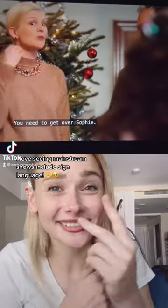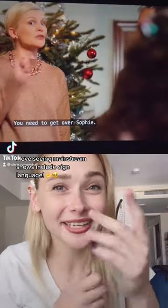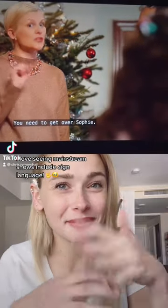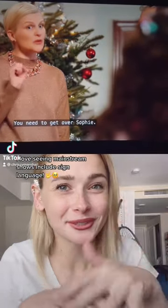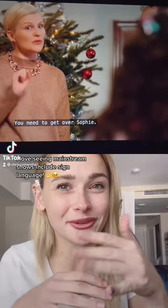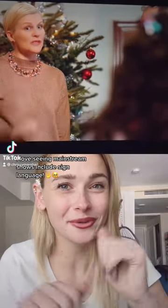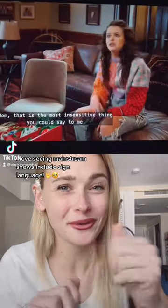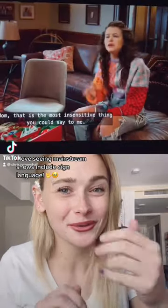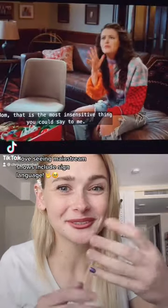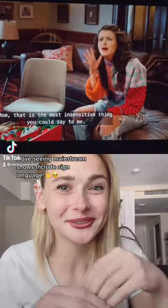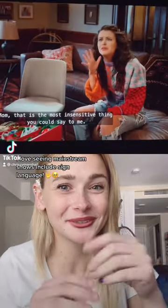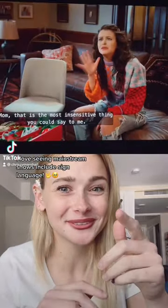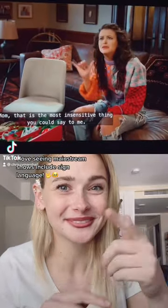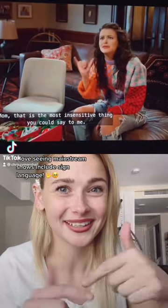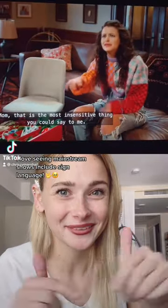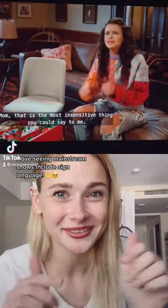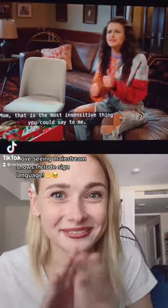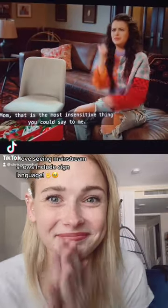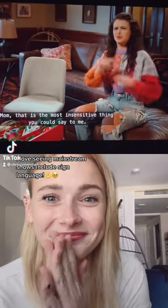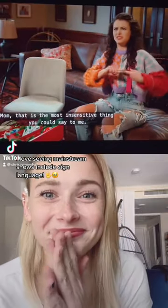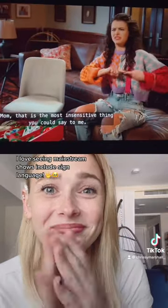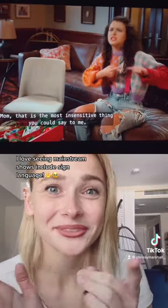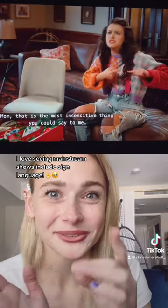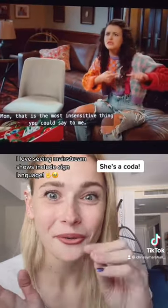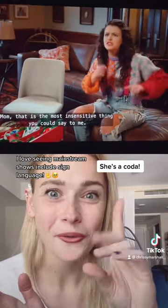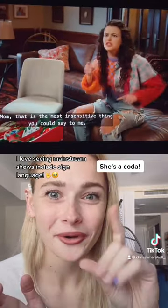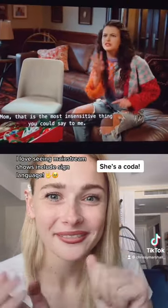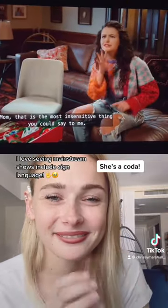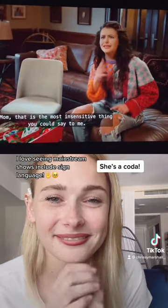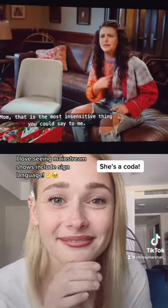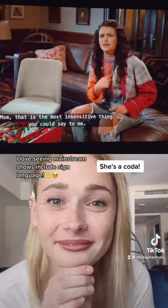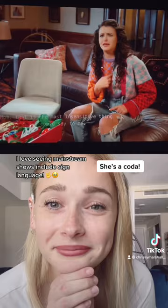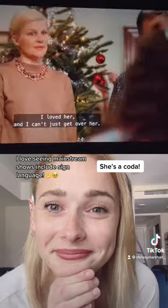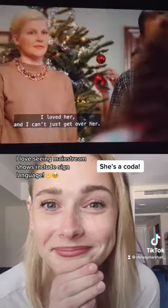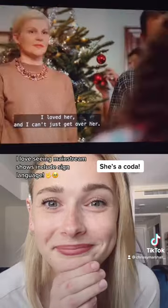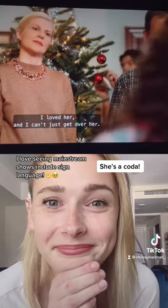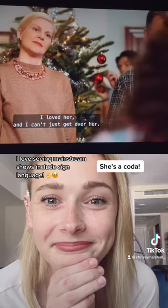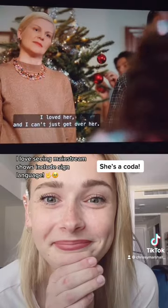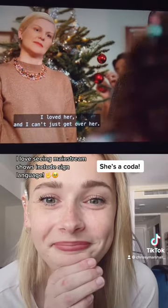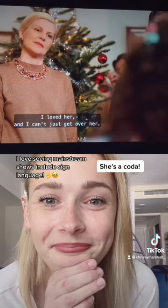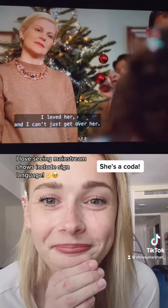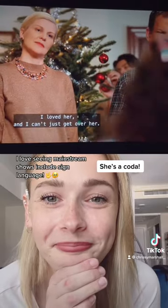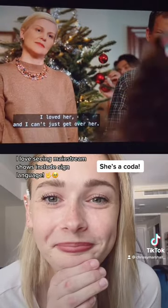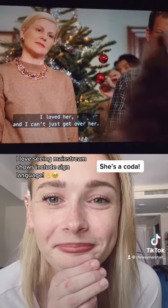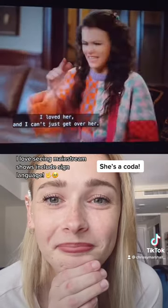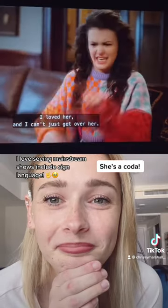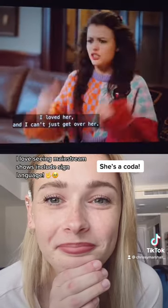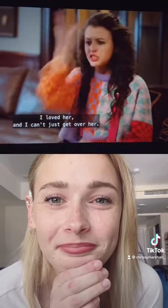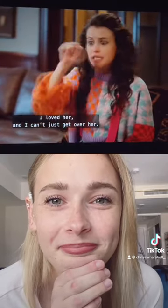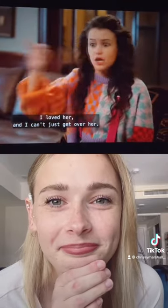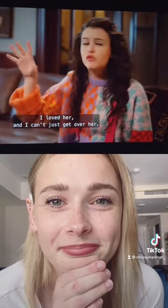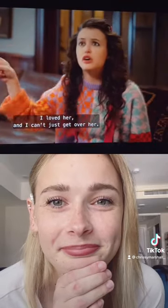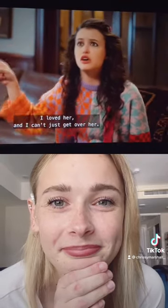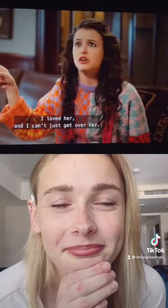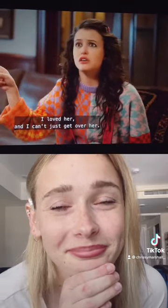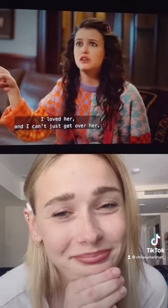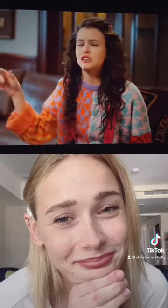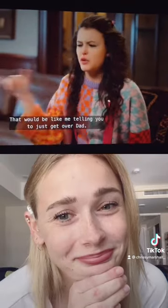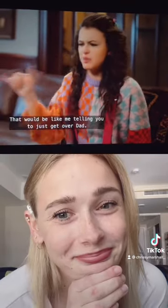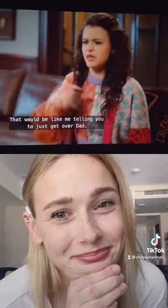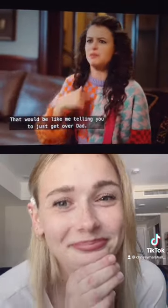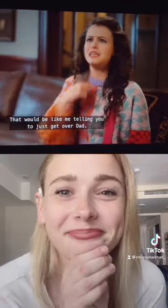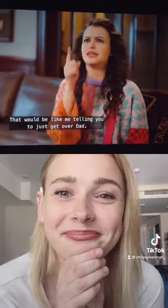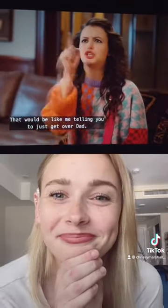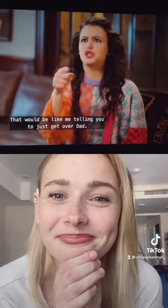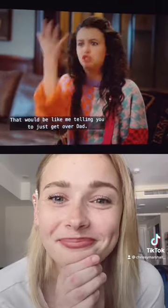need to get over Sophie. Mom, that is the most insensitive thing you could say to me. I loved her, and I can't just get over her.